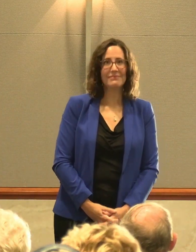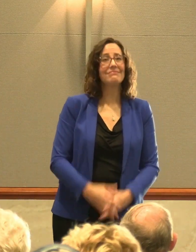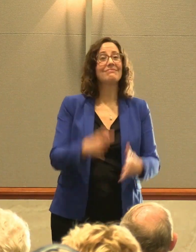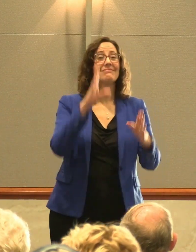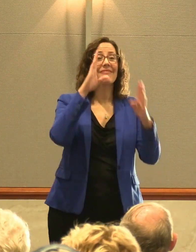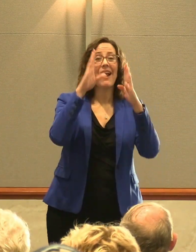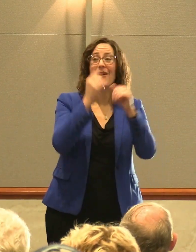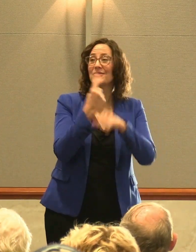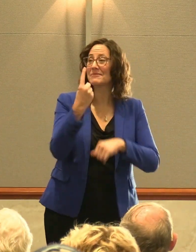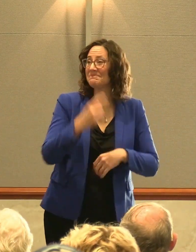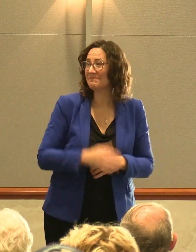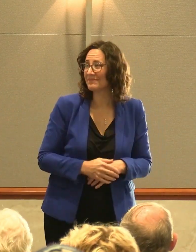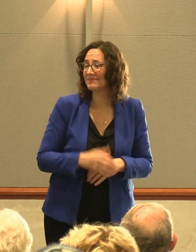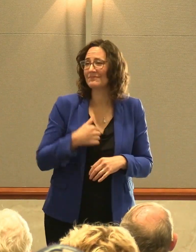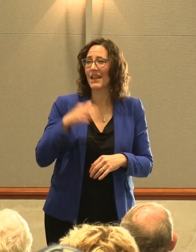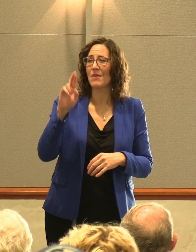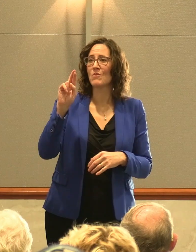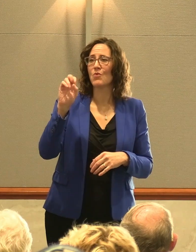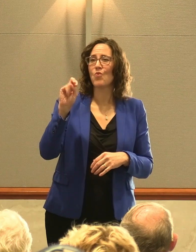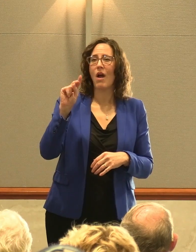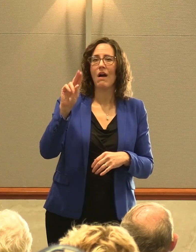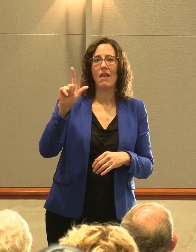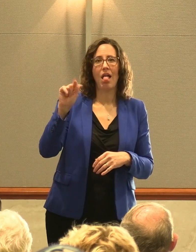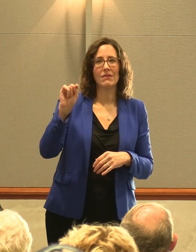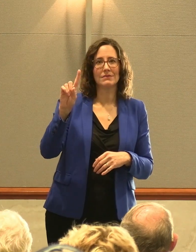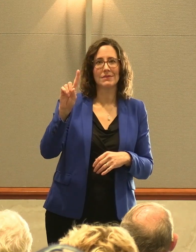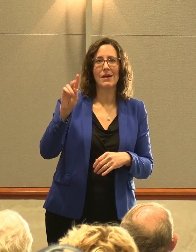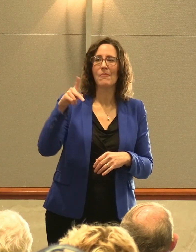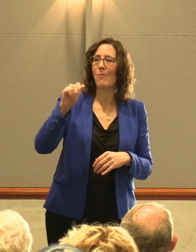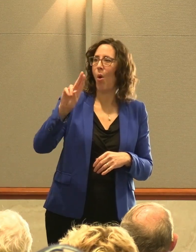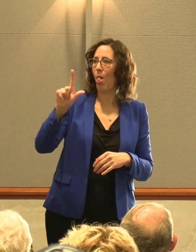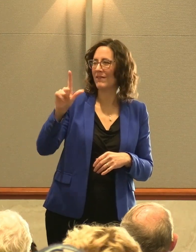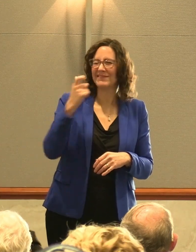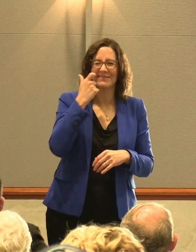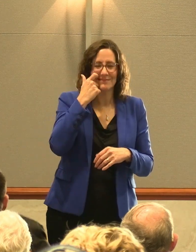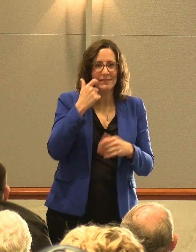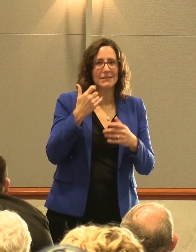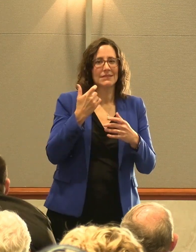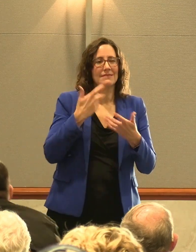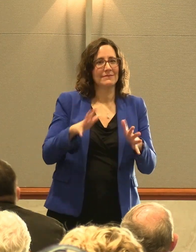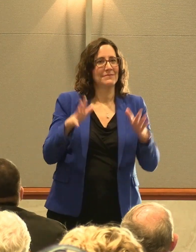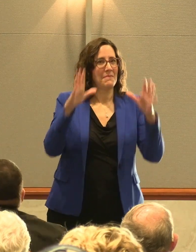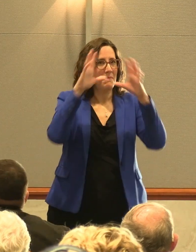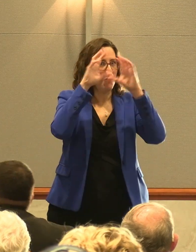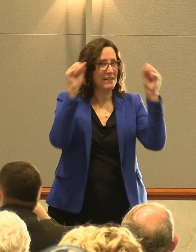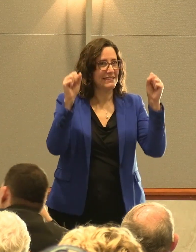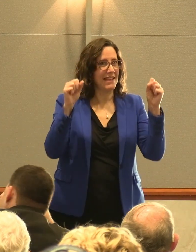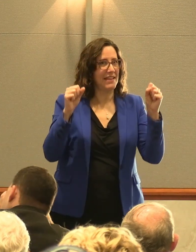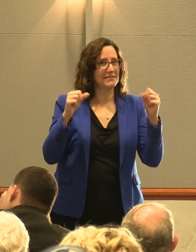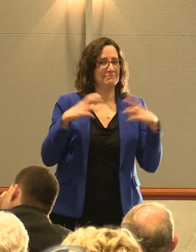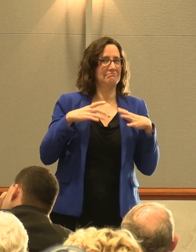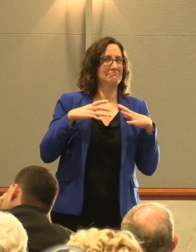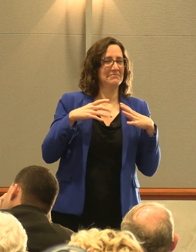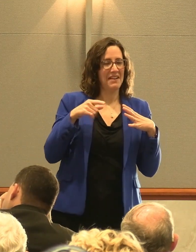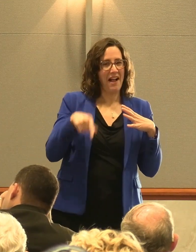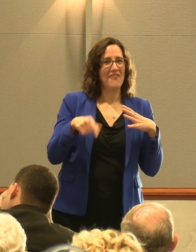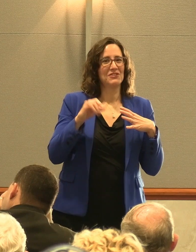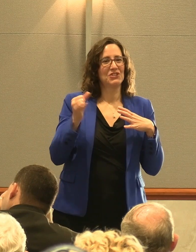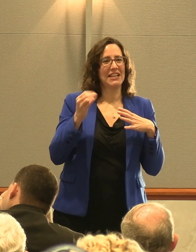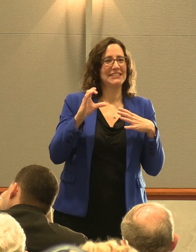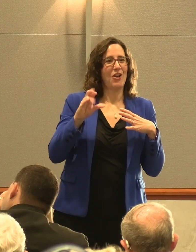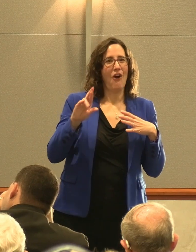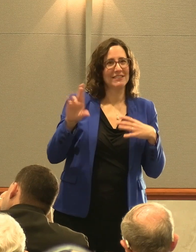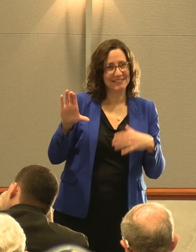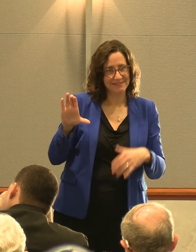Hello, everyone. I'm Ronald Paul. I'm the immediate past president of the JCRC,